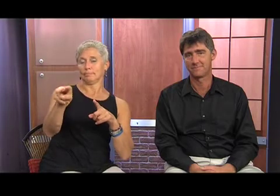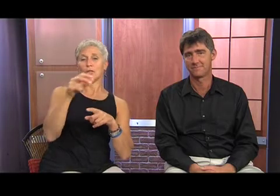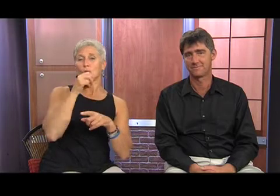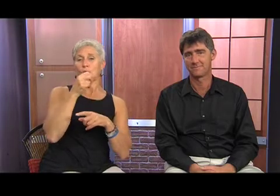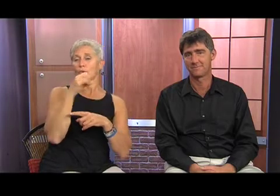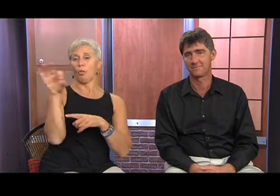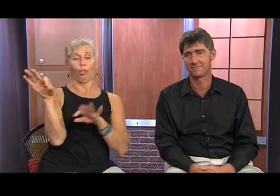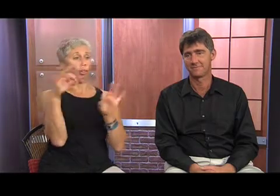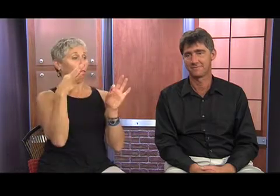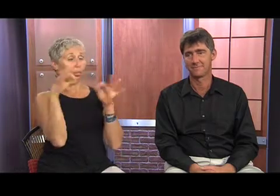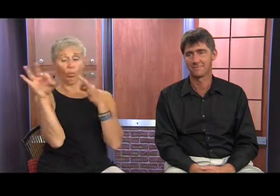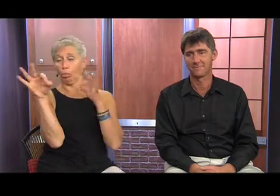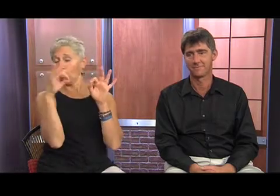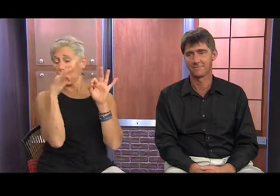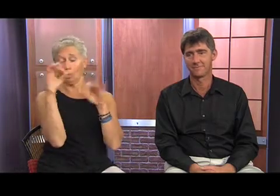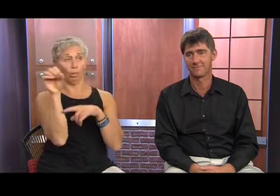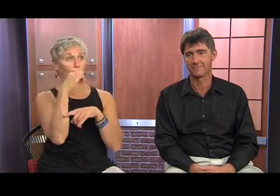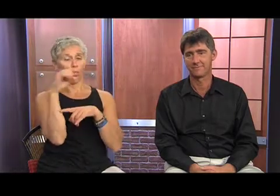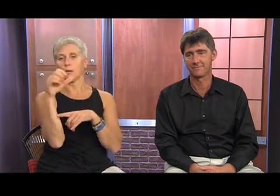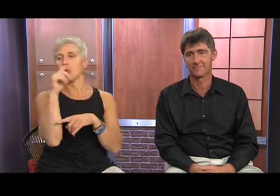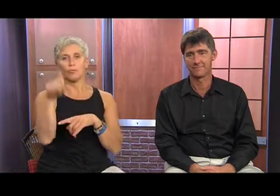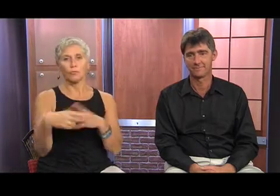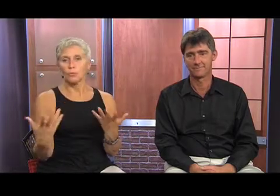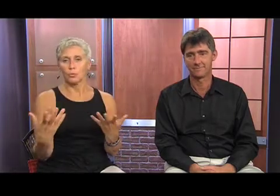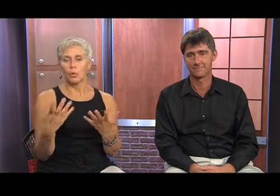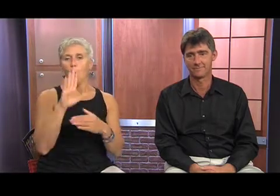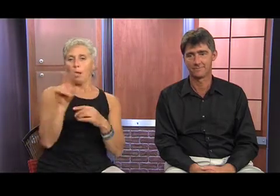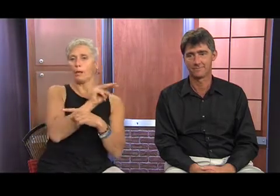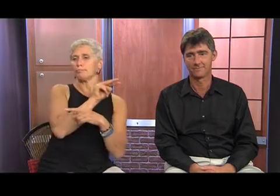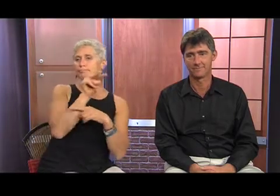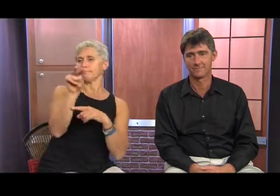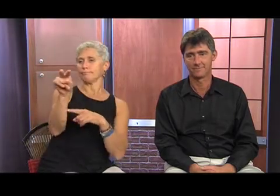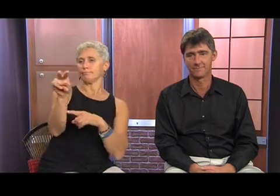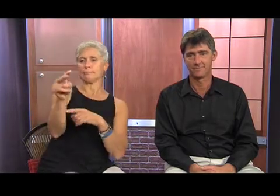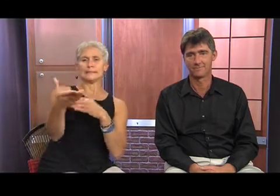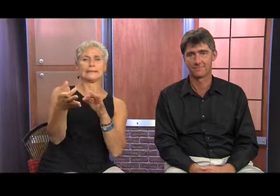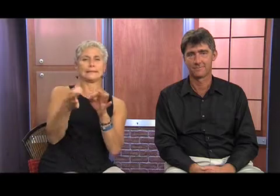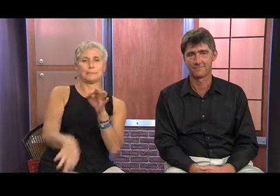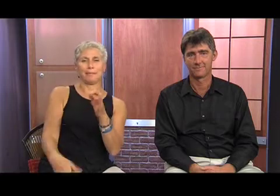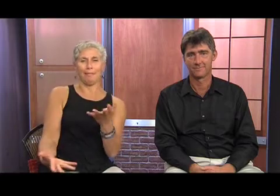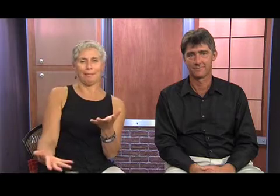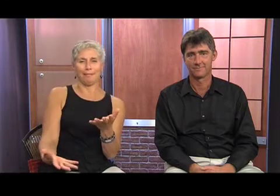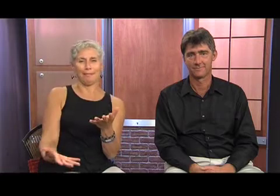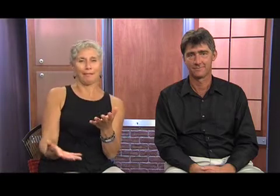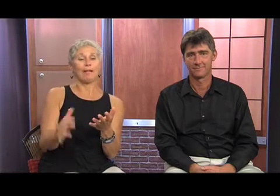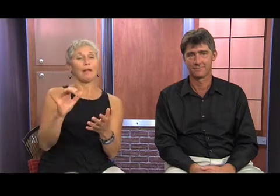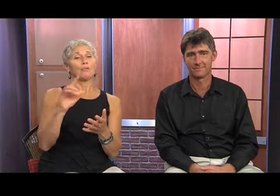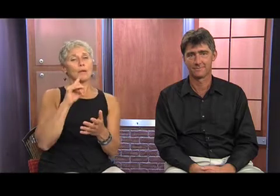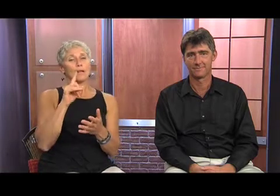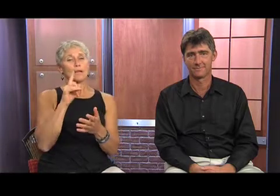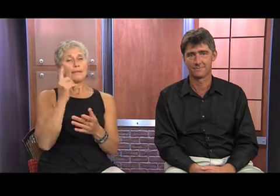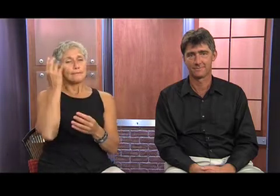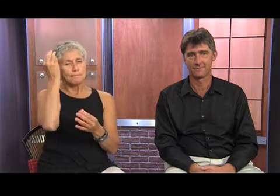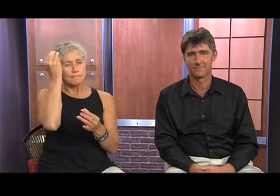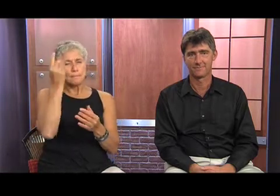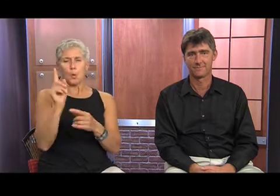and forth. It's really all within the same sight line. I think that was really the area that had worked best based on last